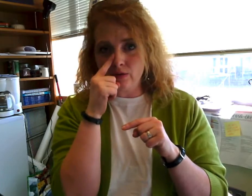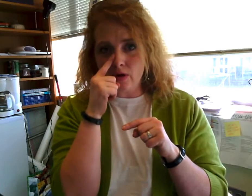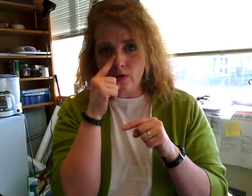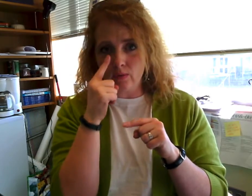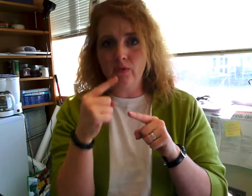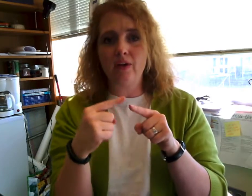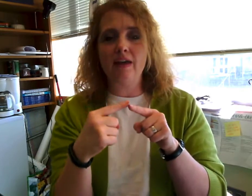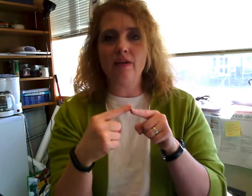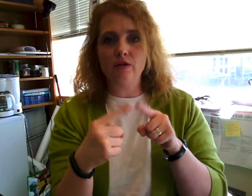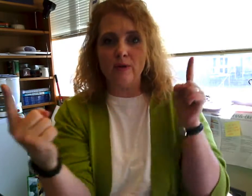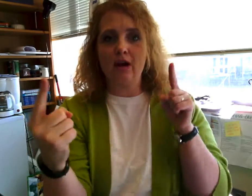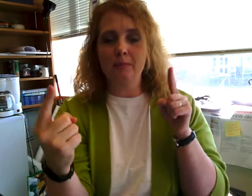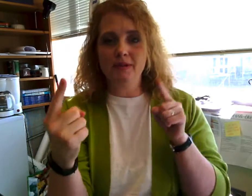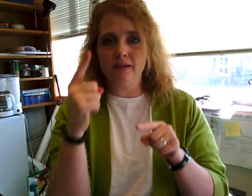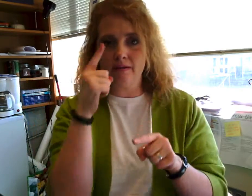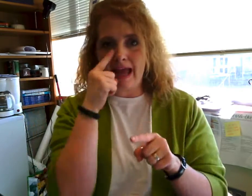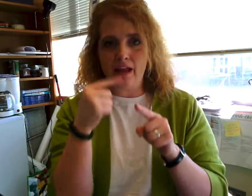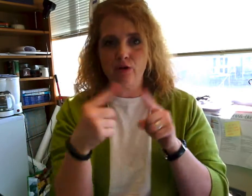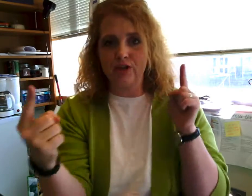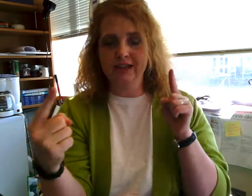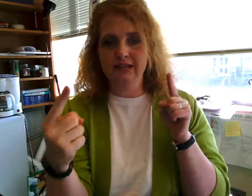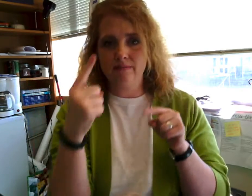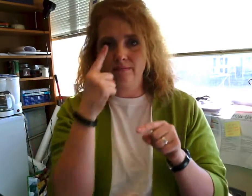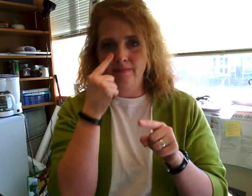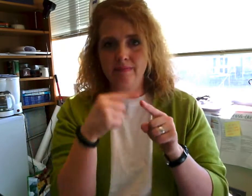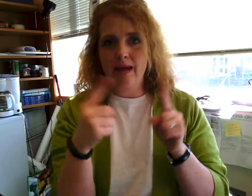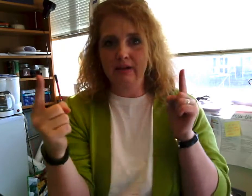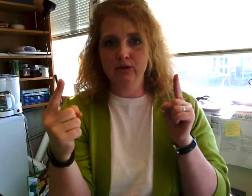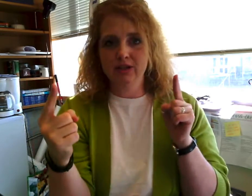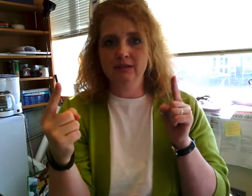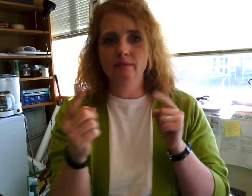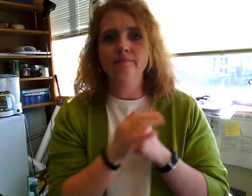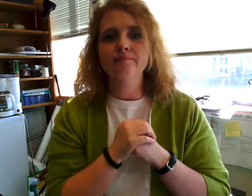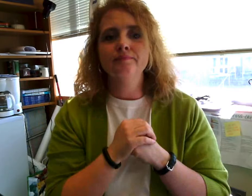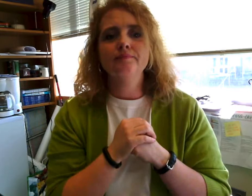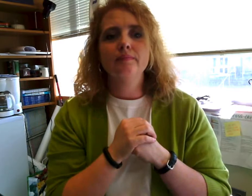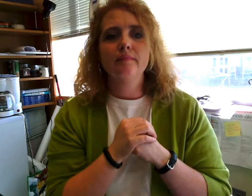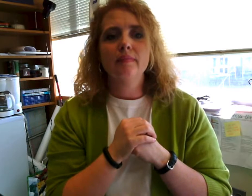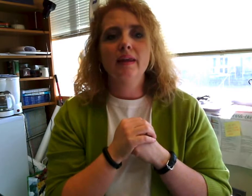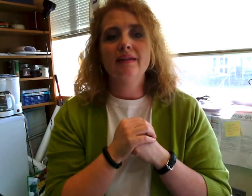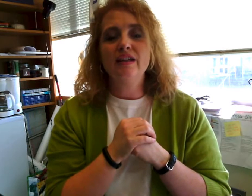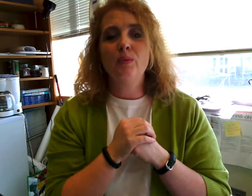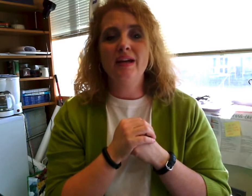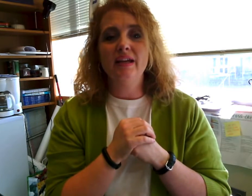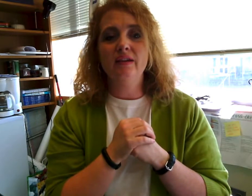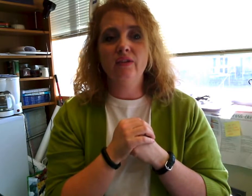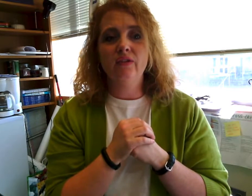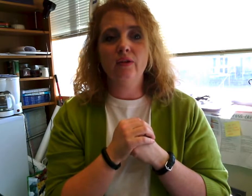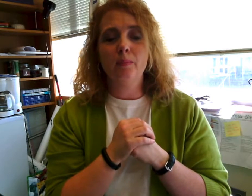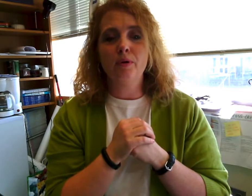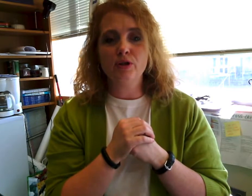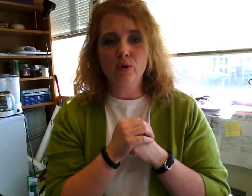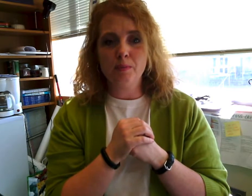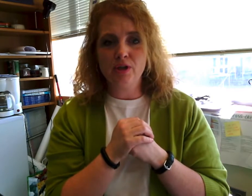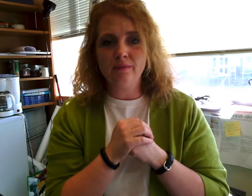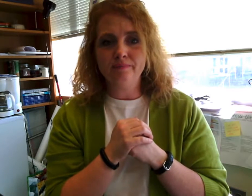your nose and then doing opposite. Allergies. Allergies. Next one is prescription.